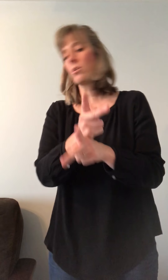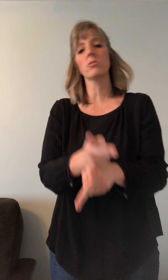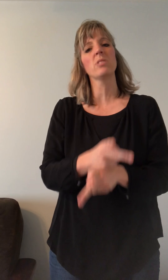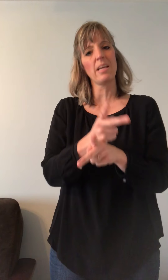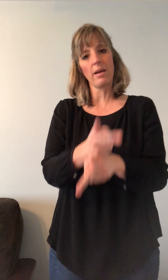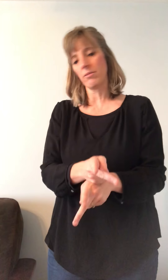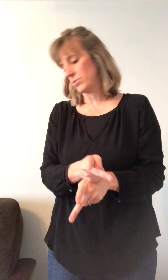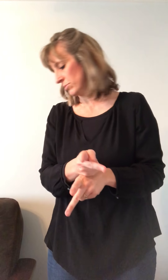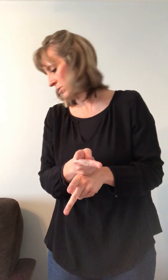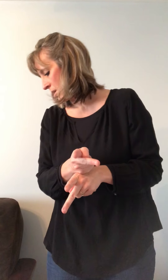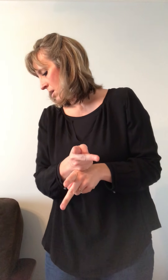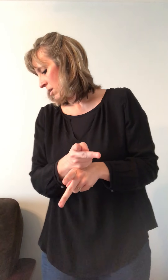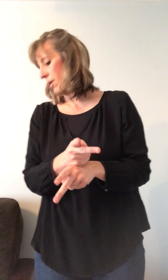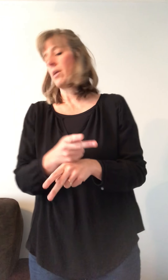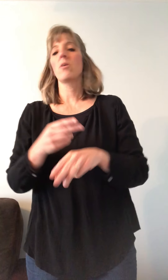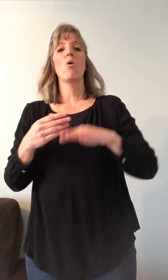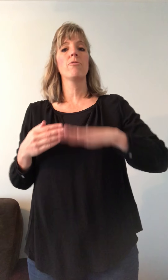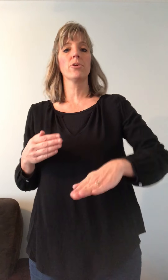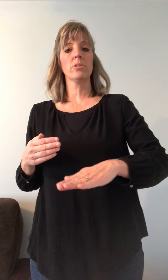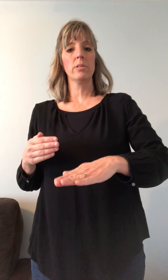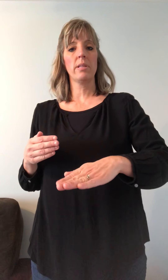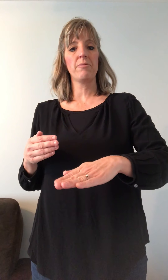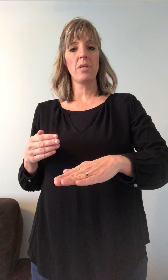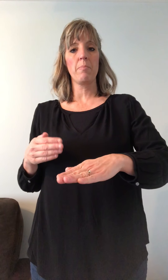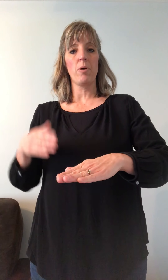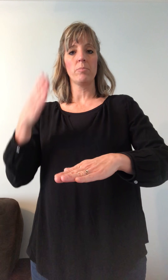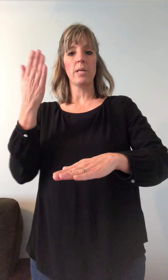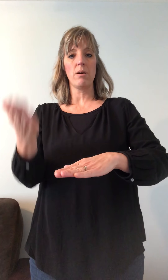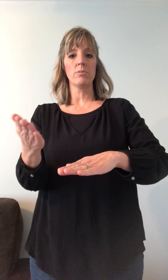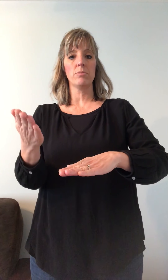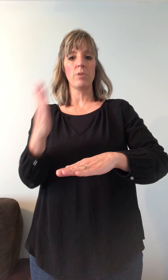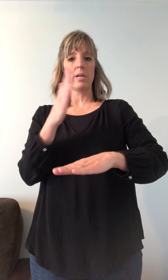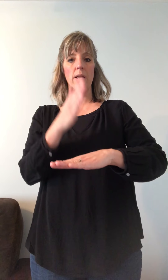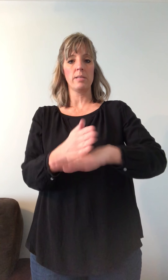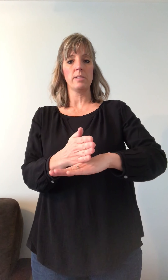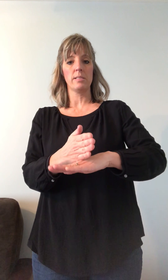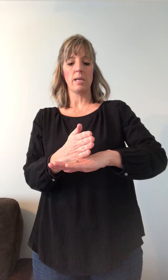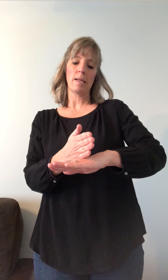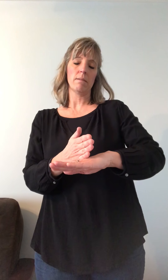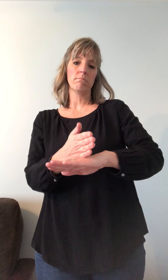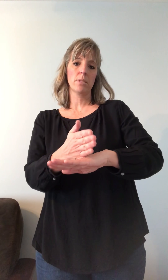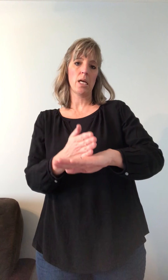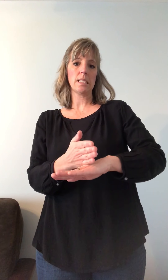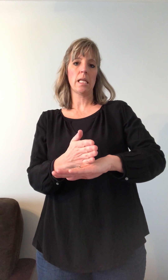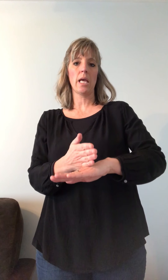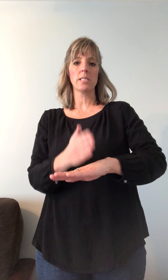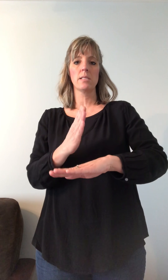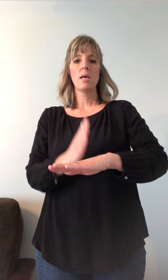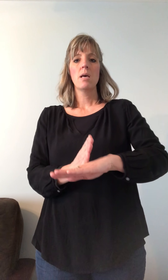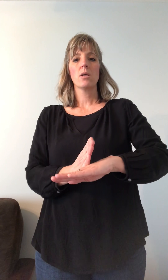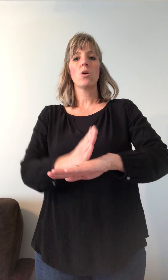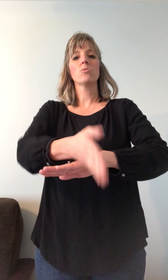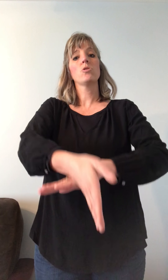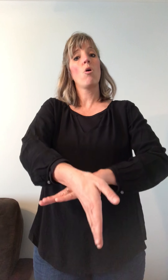also take care of too. Okay, over, left hand palm down, right hand is kind of cuts it, I guess, and goes